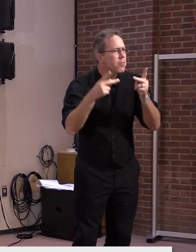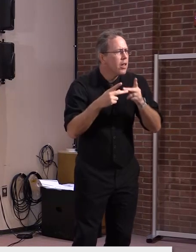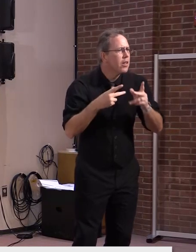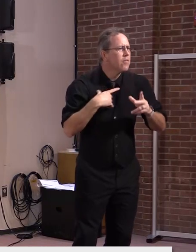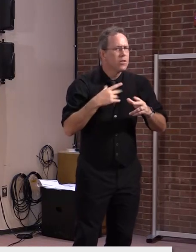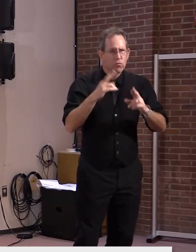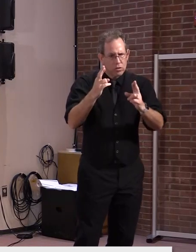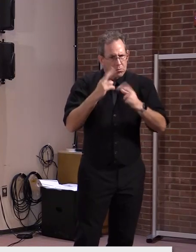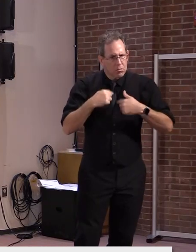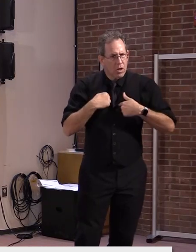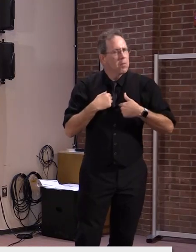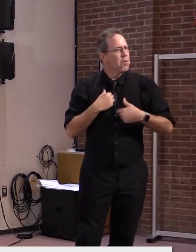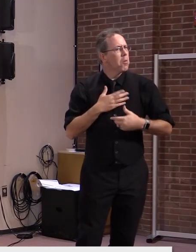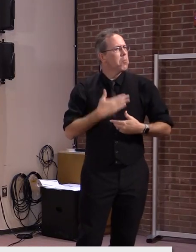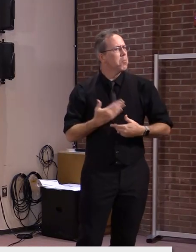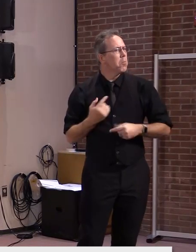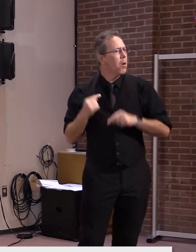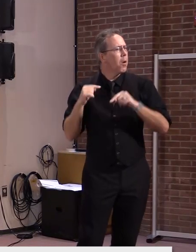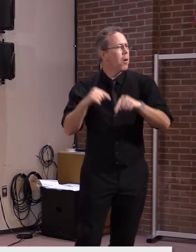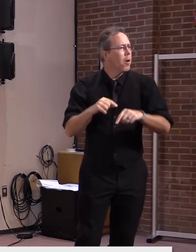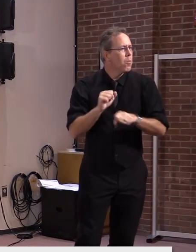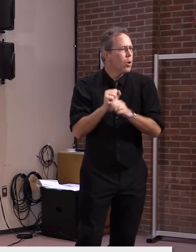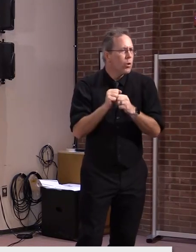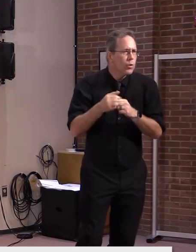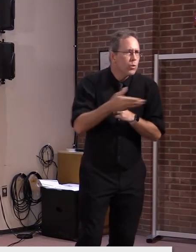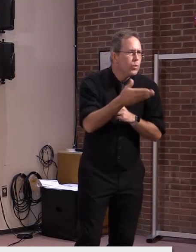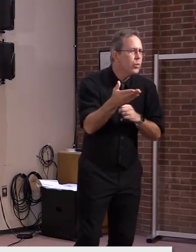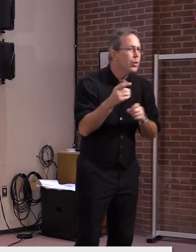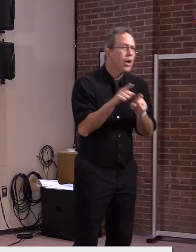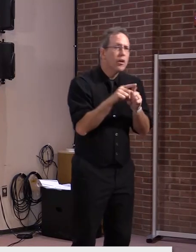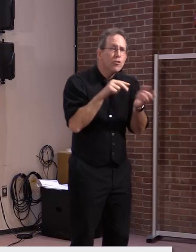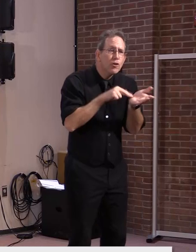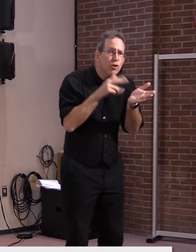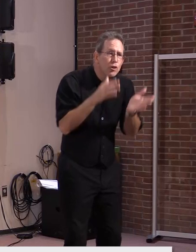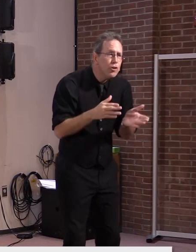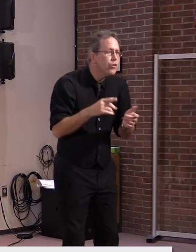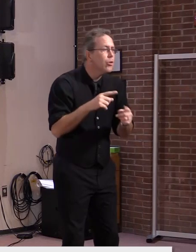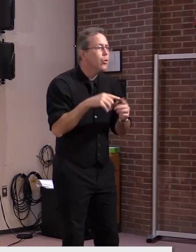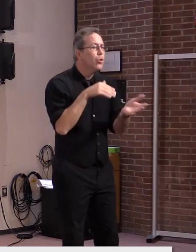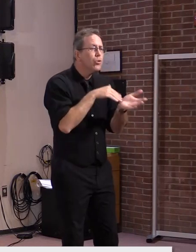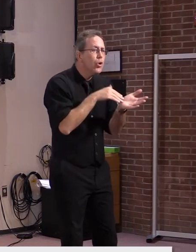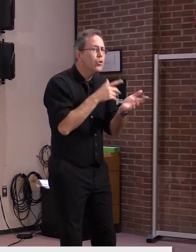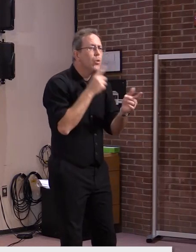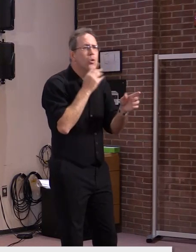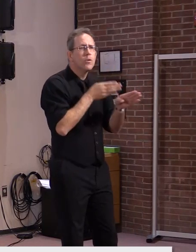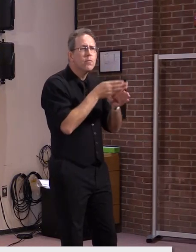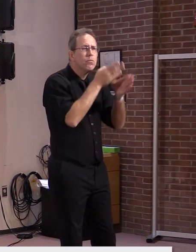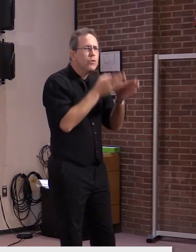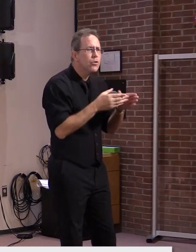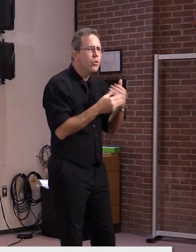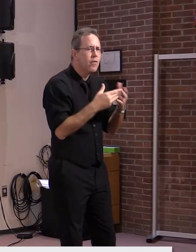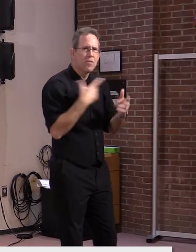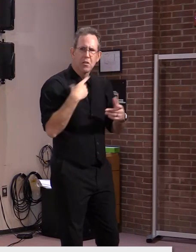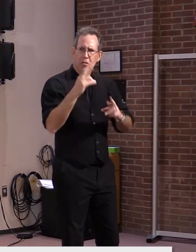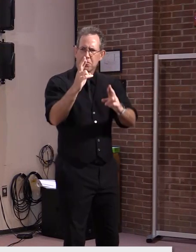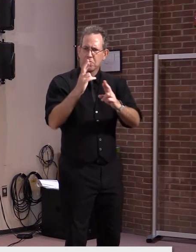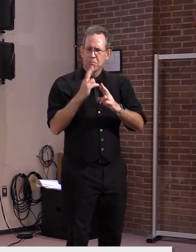profession and here in Vermont, I think, is very important. In terms of the study,